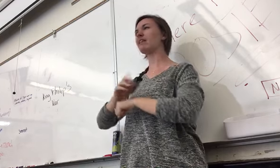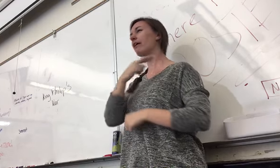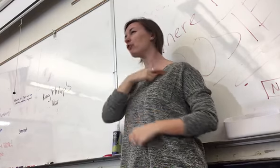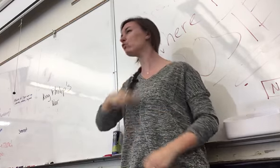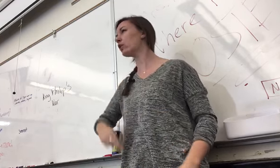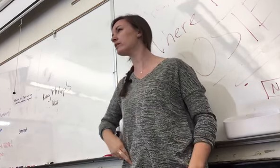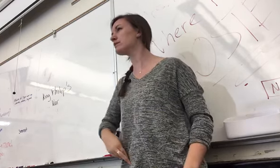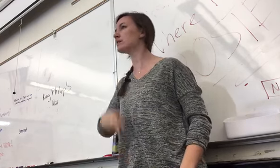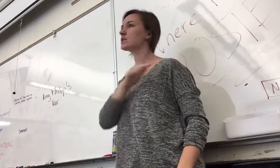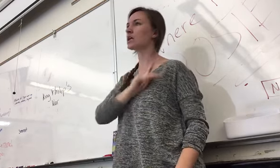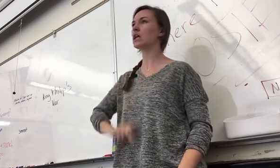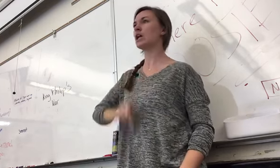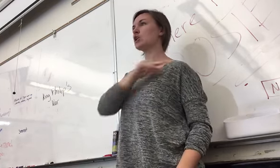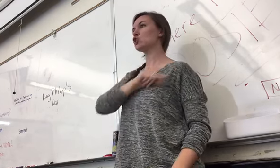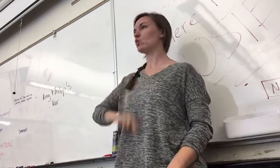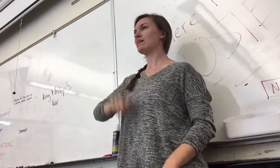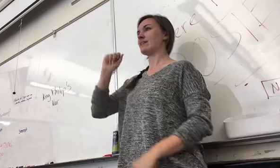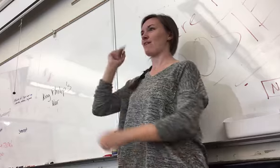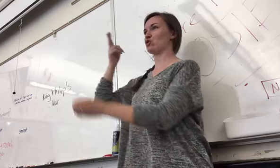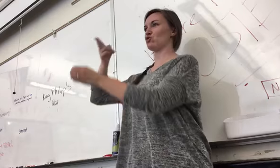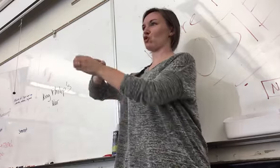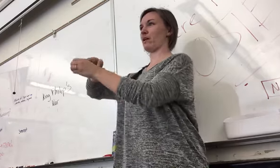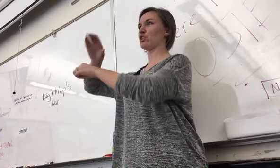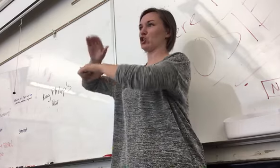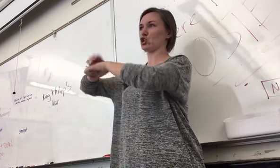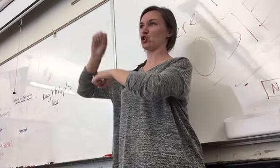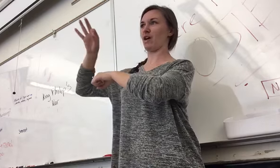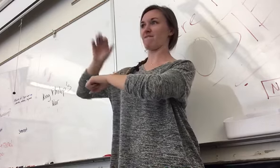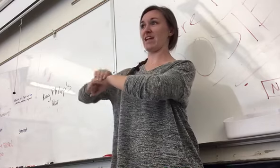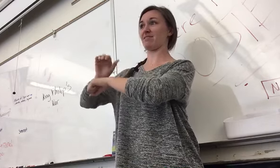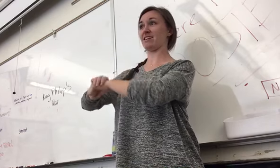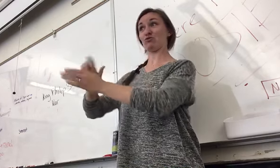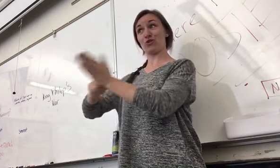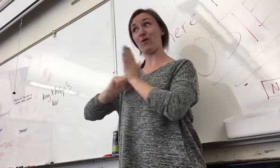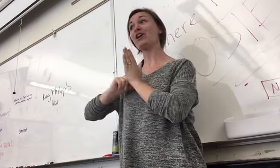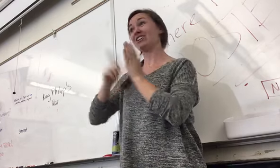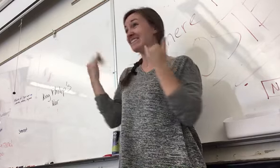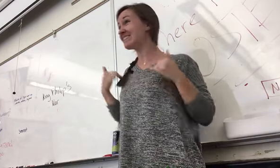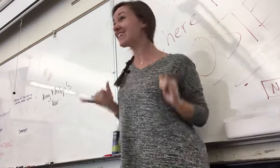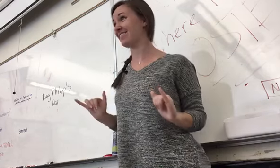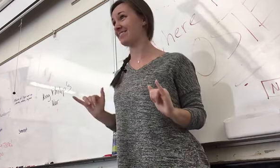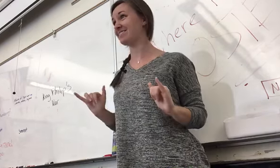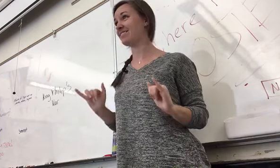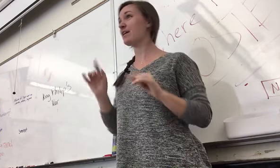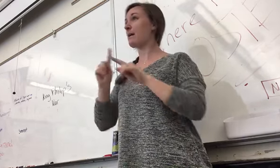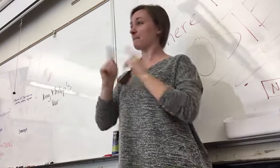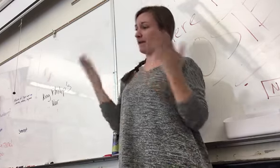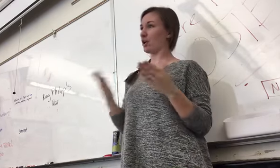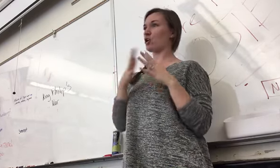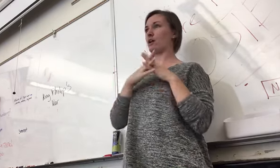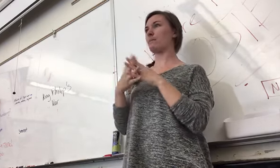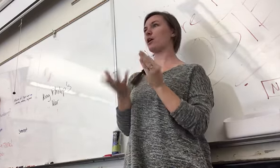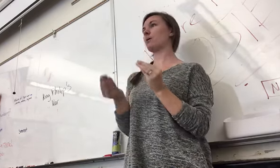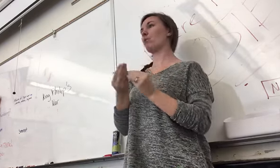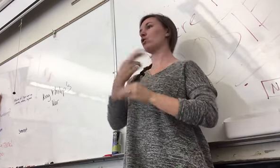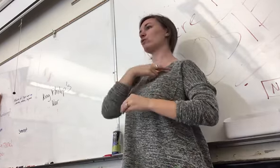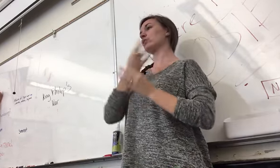different religions in this country. The Age of Enlightenment is going to be from about